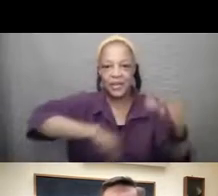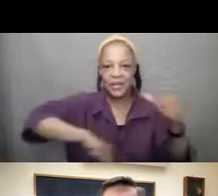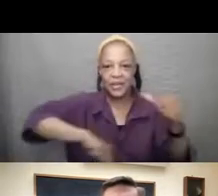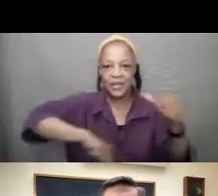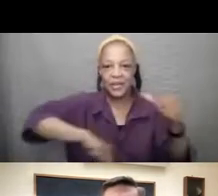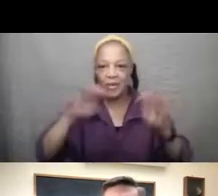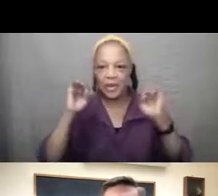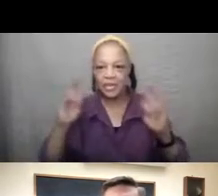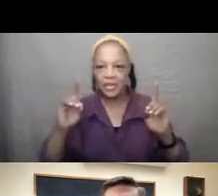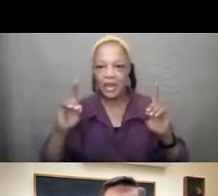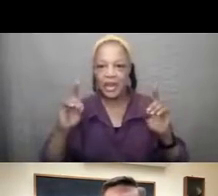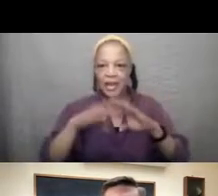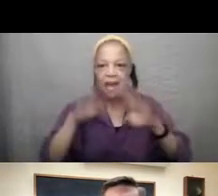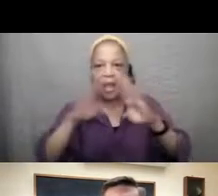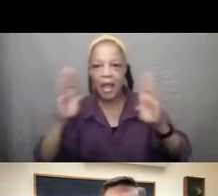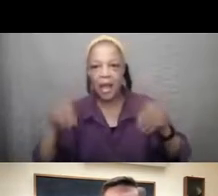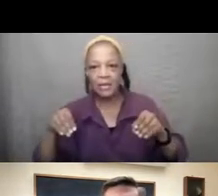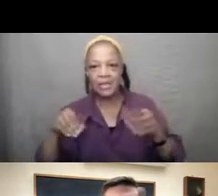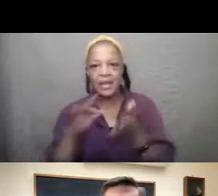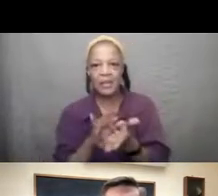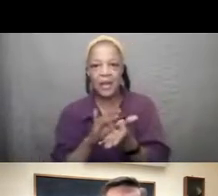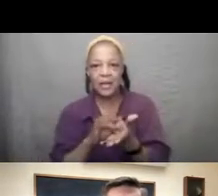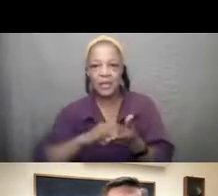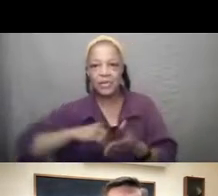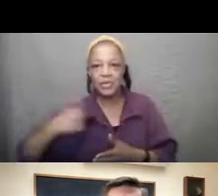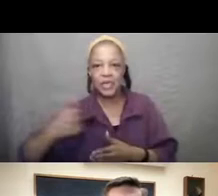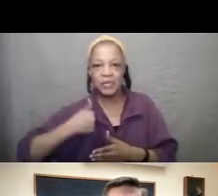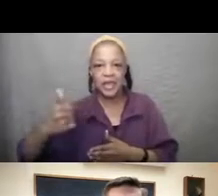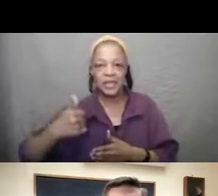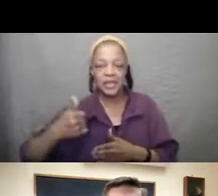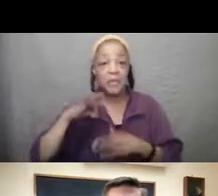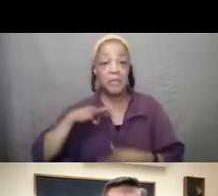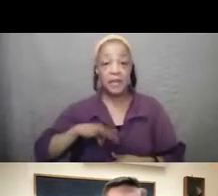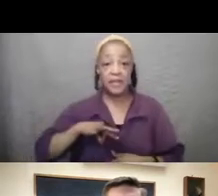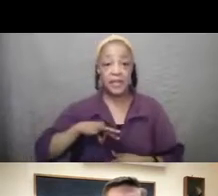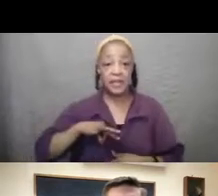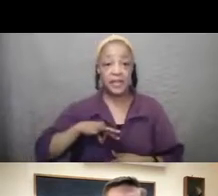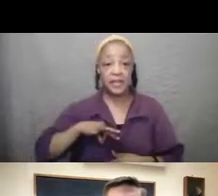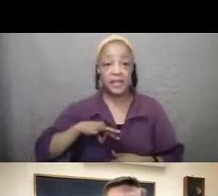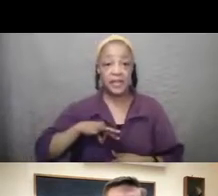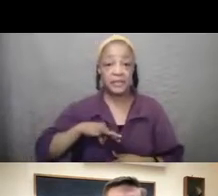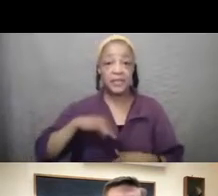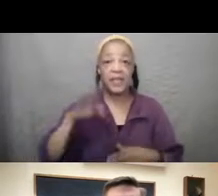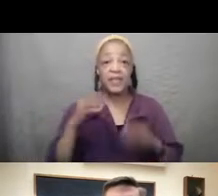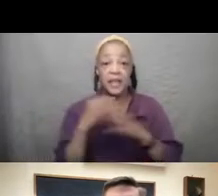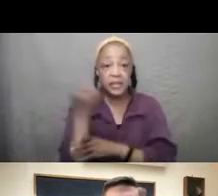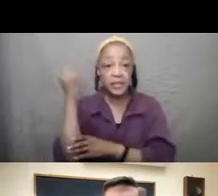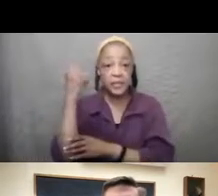education and housing, medical and transportation and benefits. This movement that